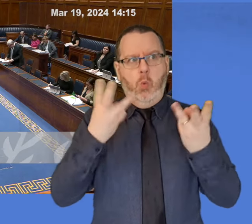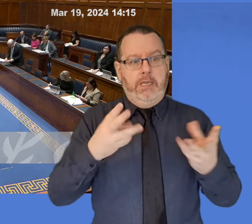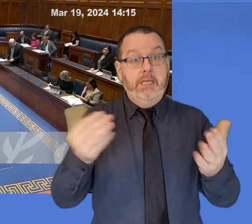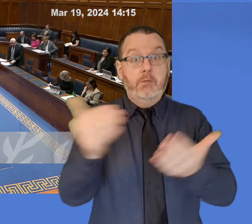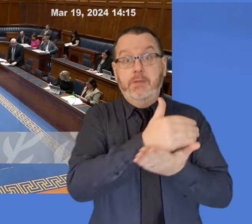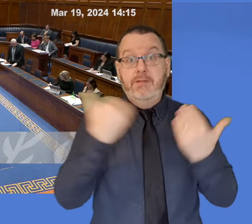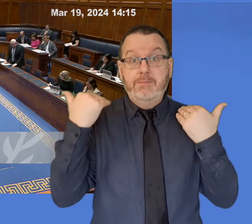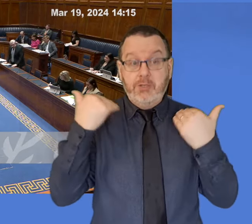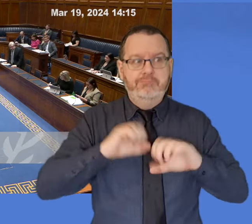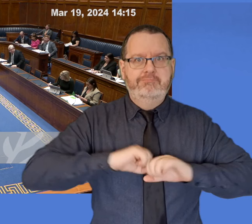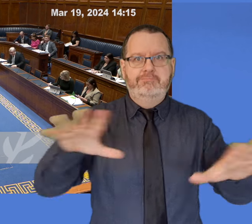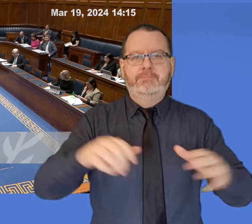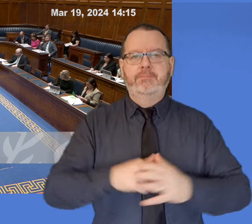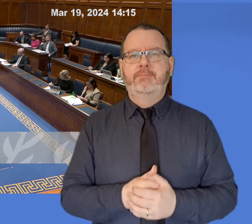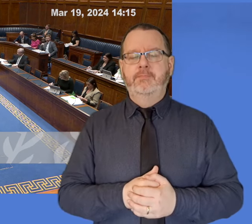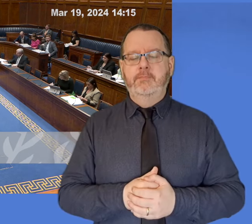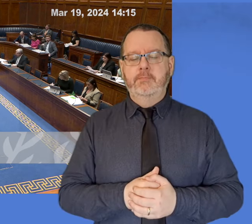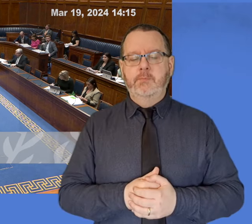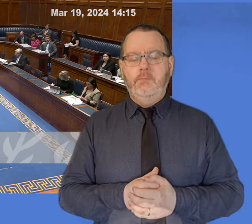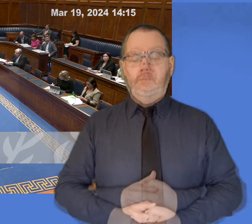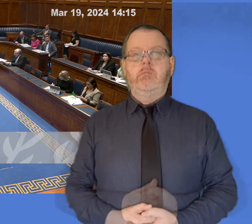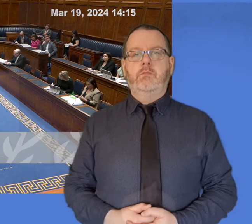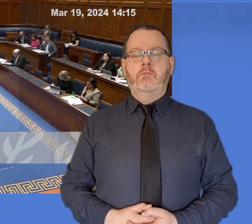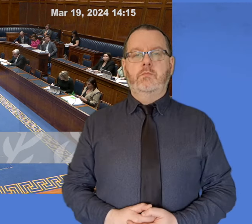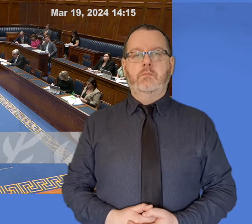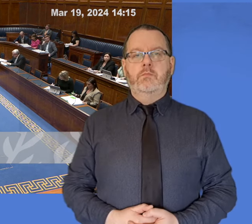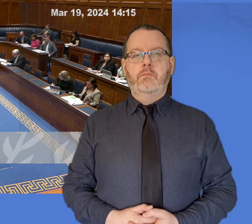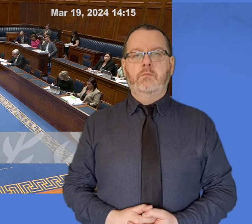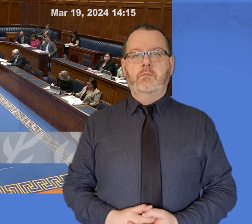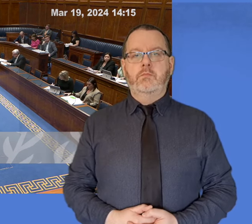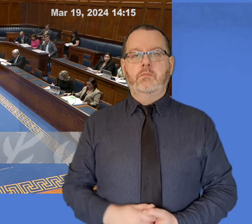Coley Kesh Devrishach, to the Hall. Minister. Question 7, please.